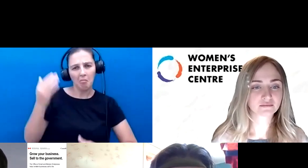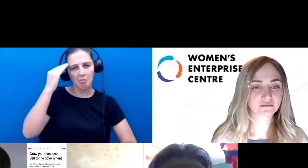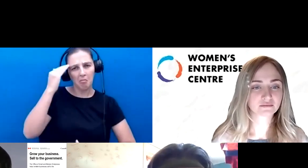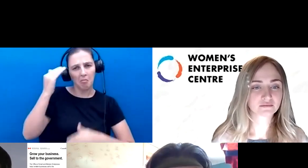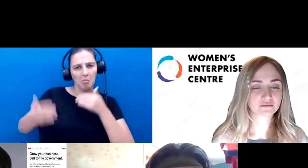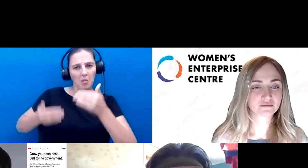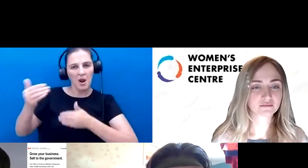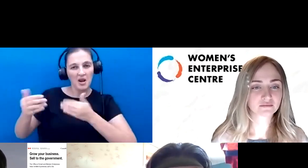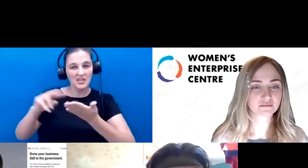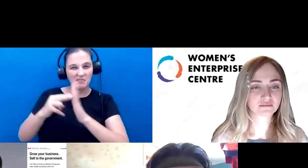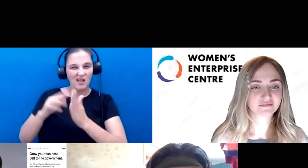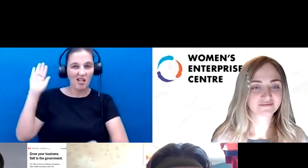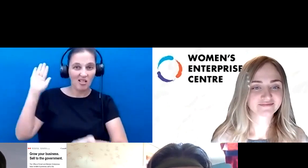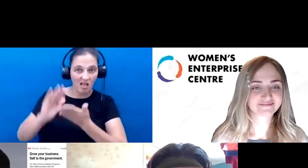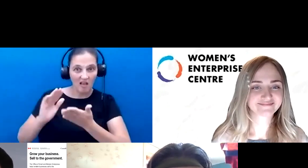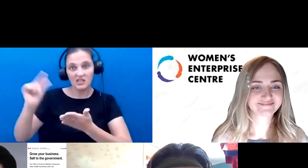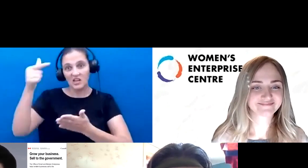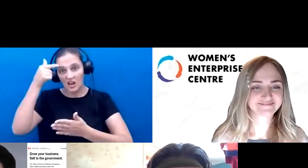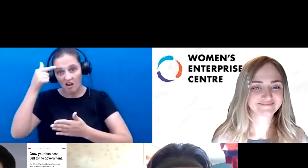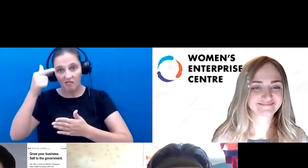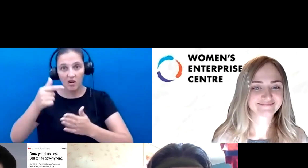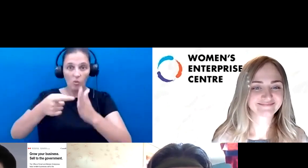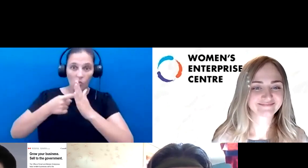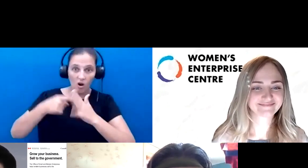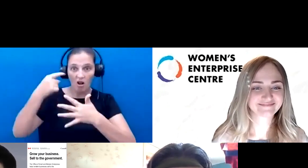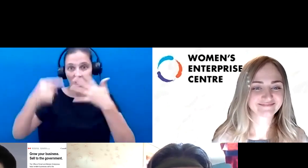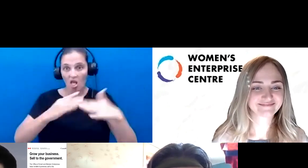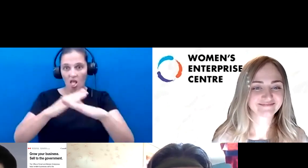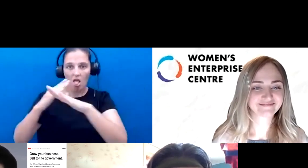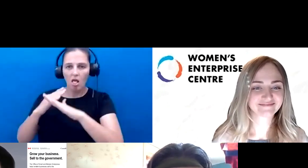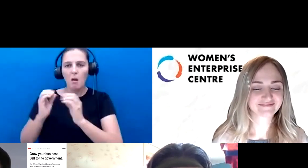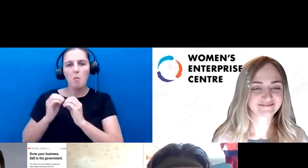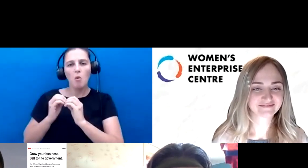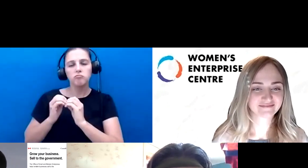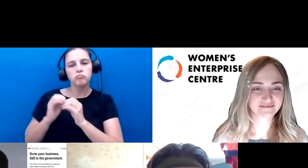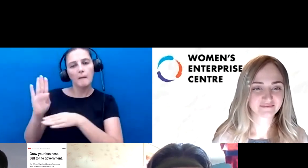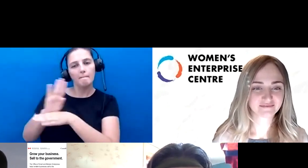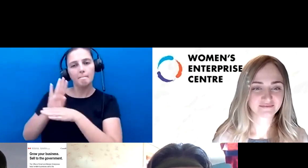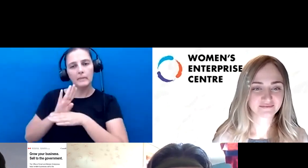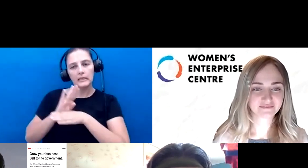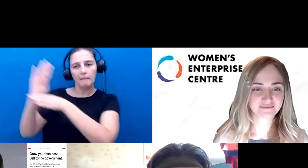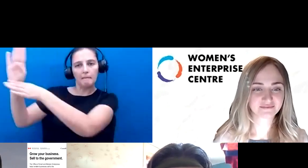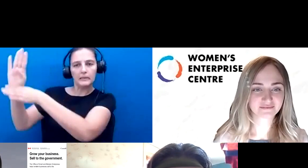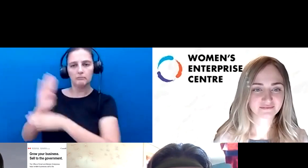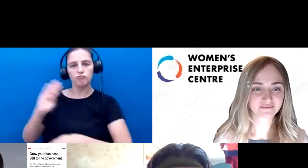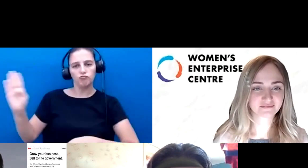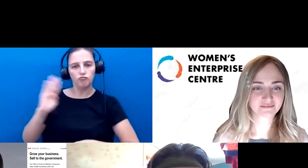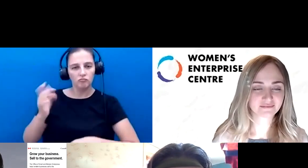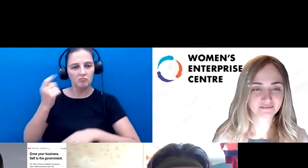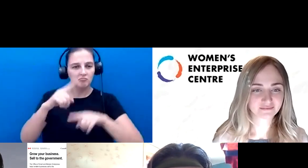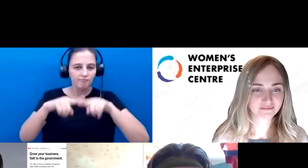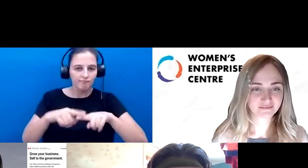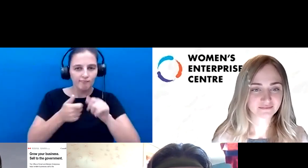less government-y. It's going to be much more like a business-to-business relationship. It's going to depend on your marketing. It's going to depend on your